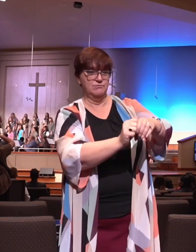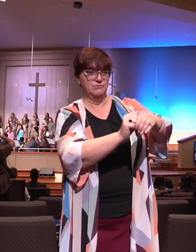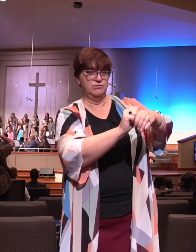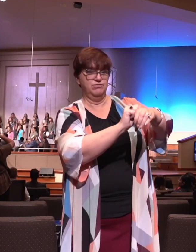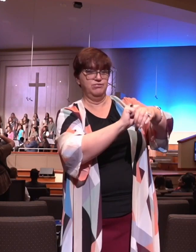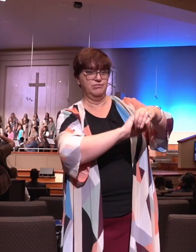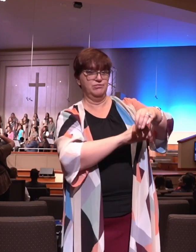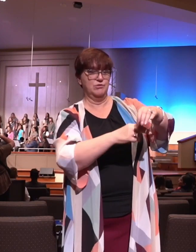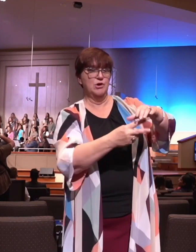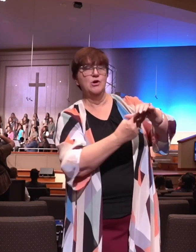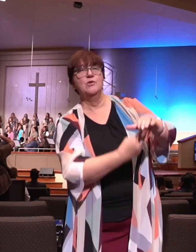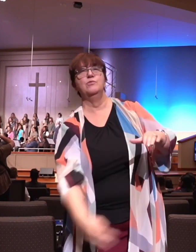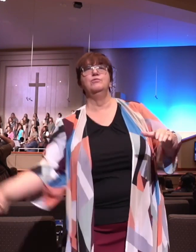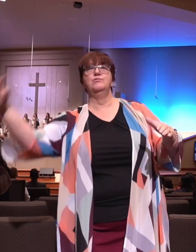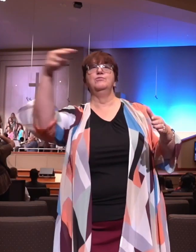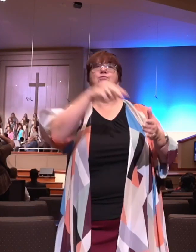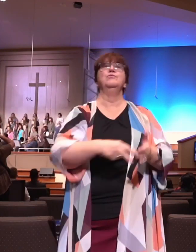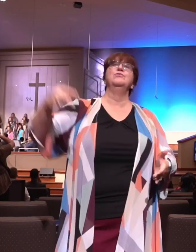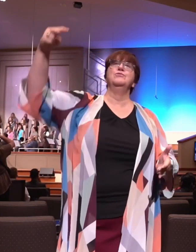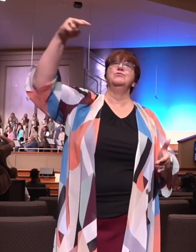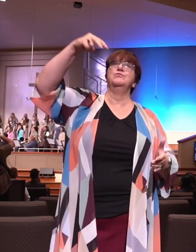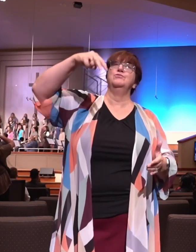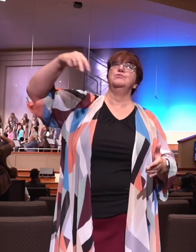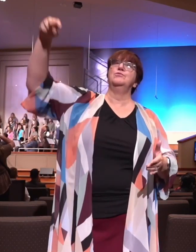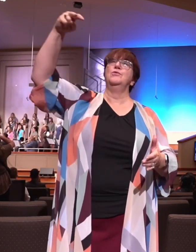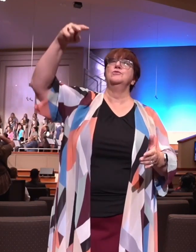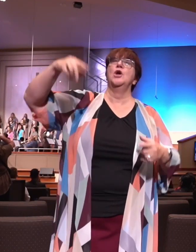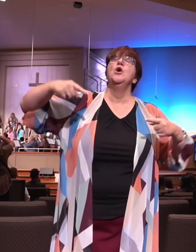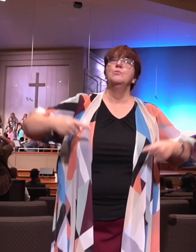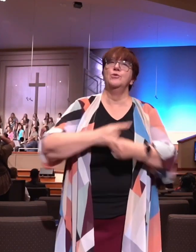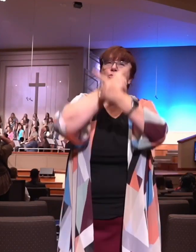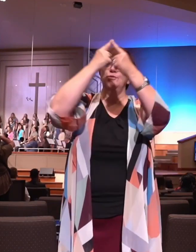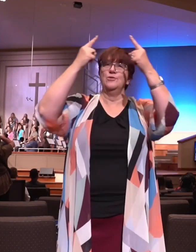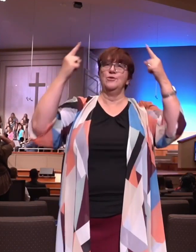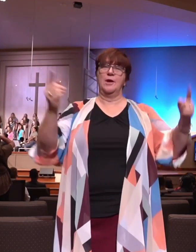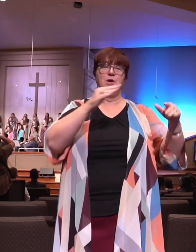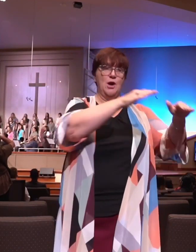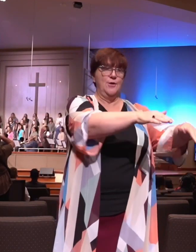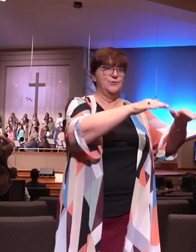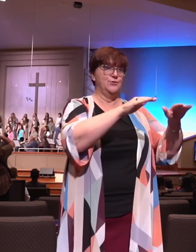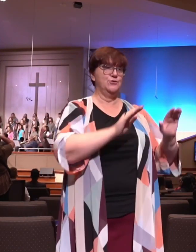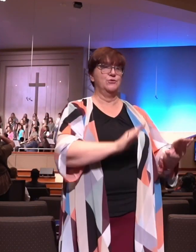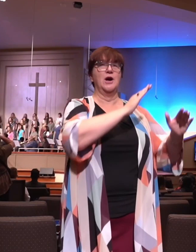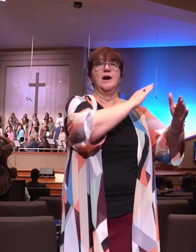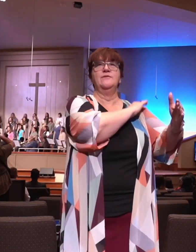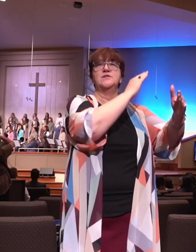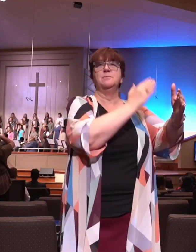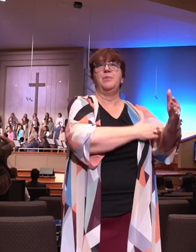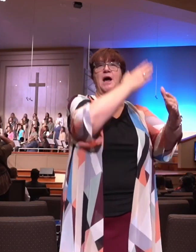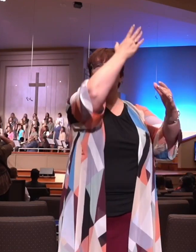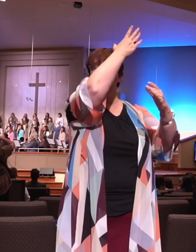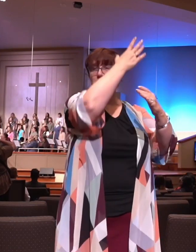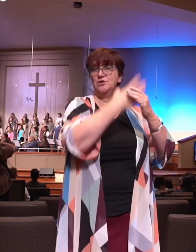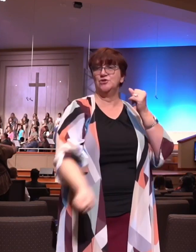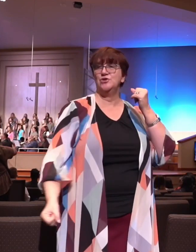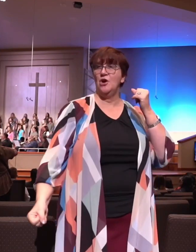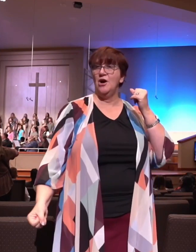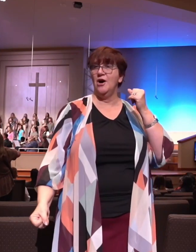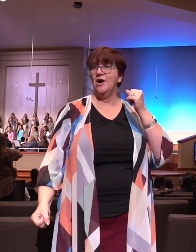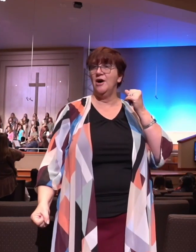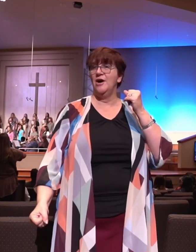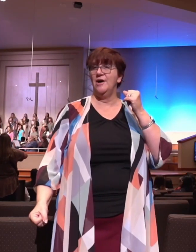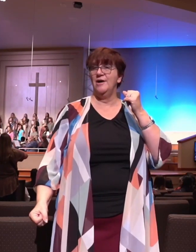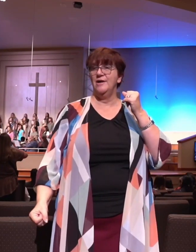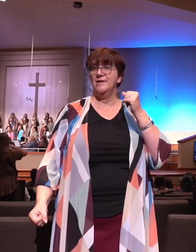roaring lion Declared the grave Has no claim on